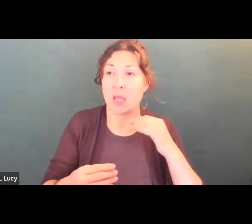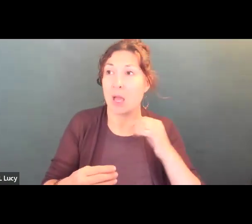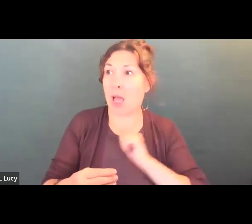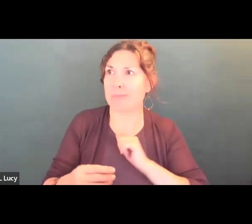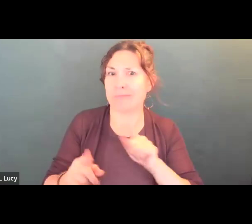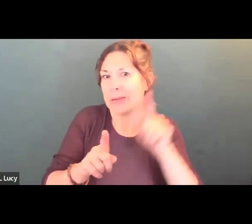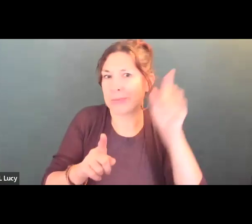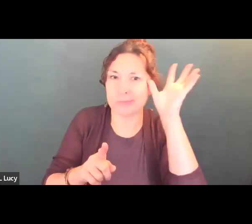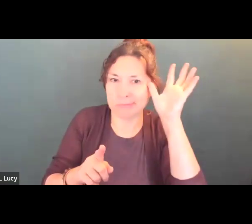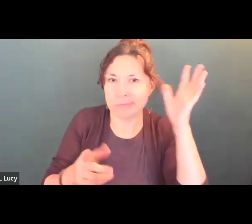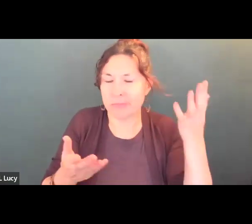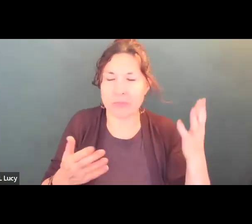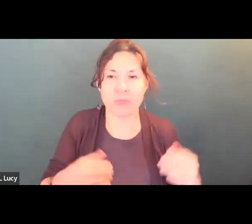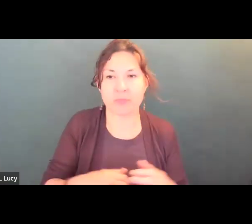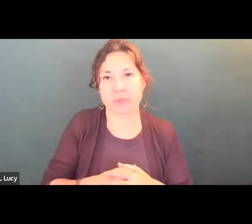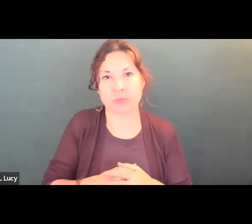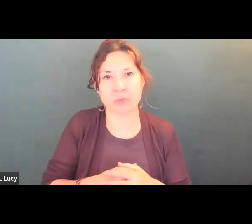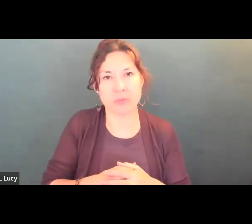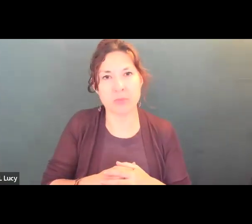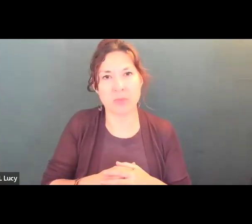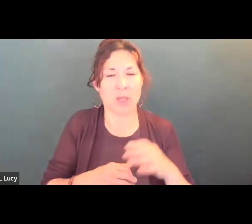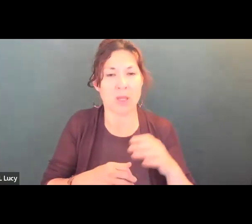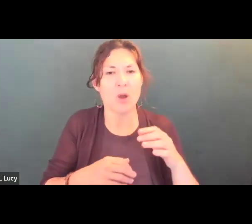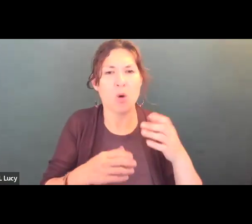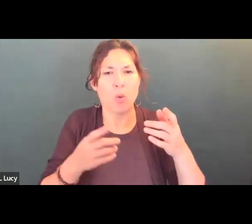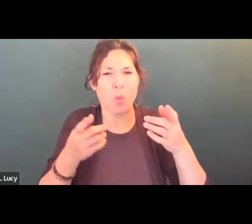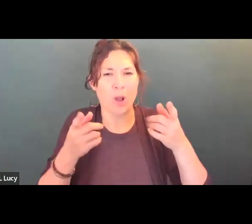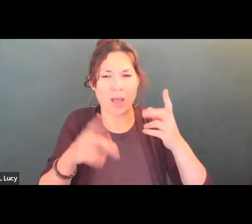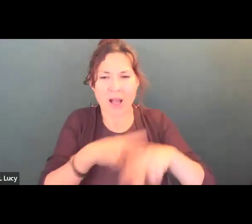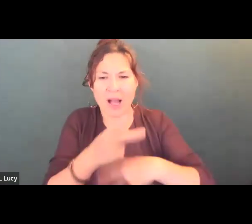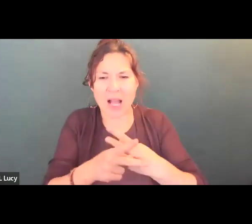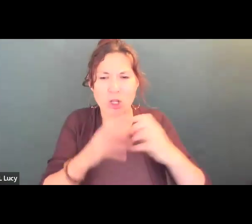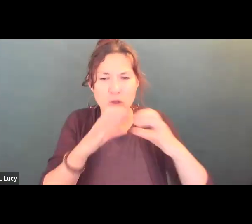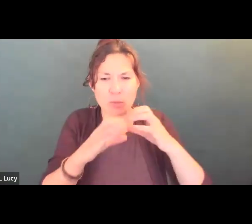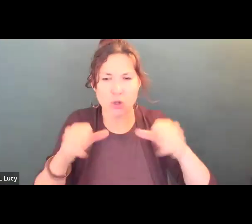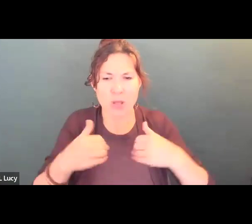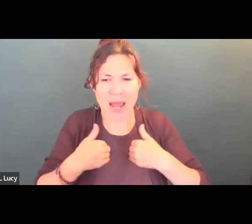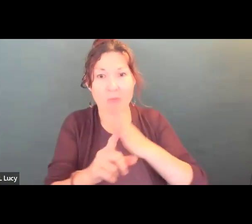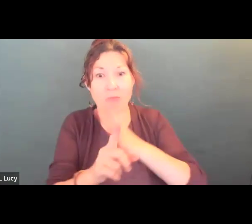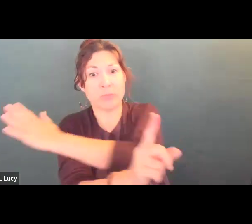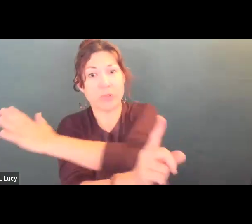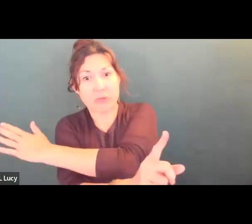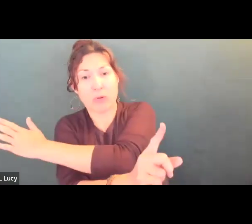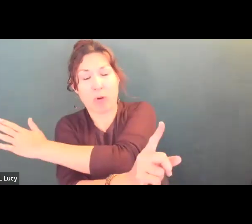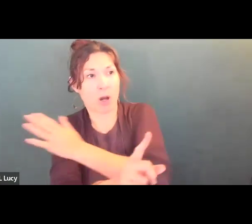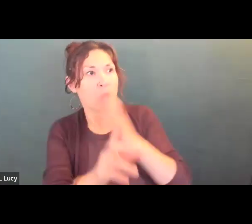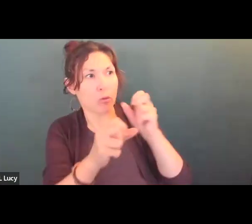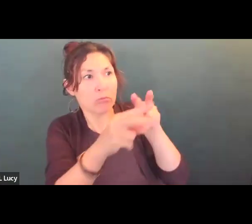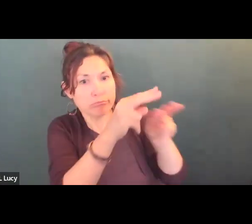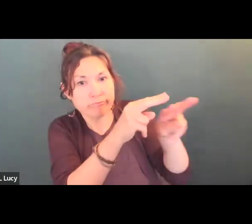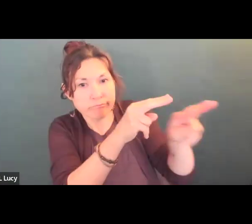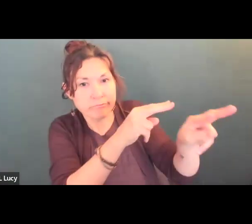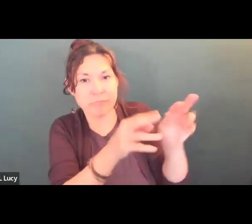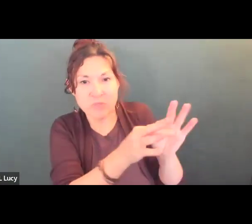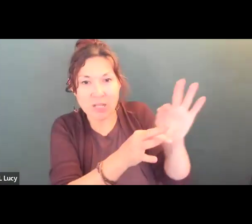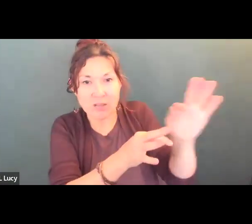is just like the preemptive communication around it, like anticipate delays to which we could